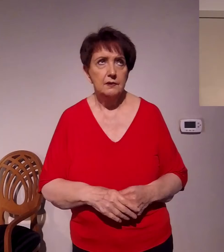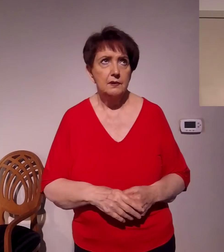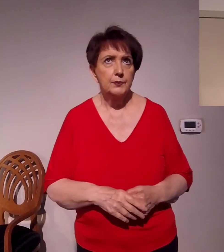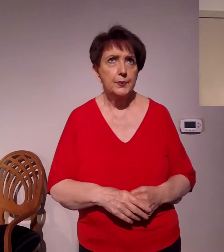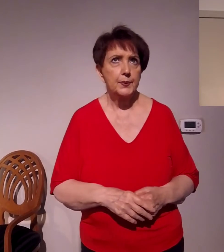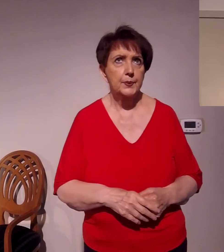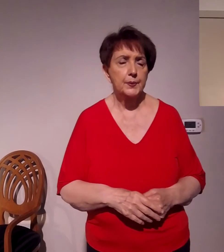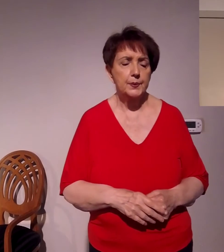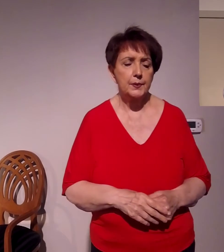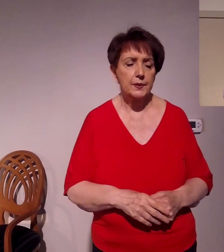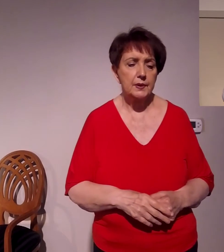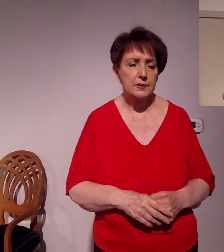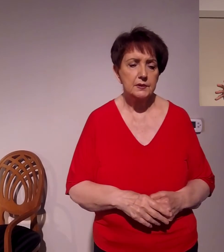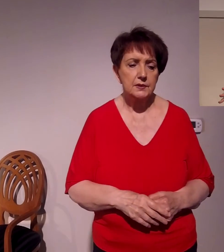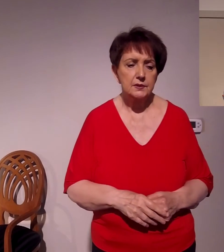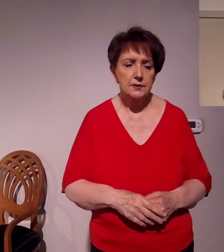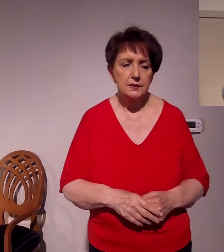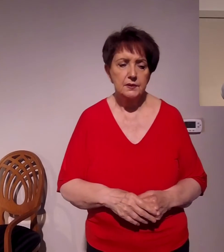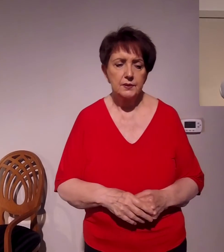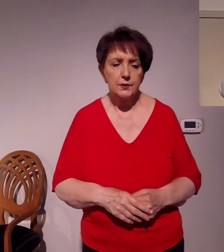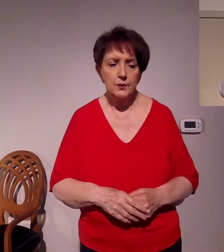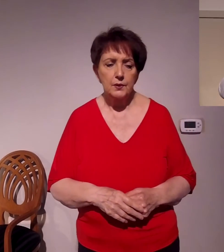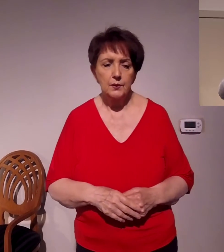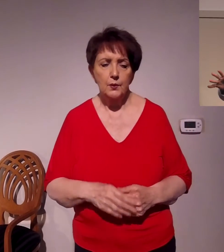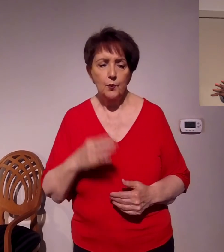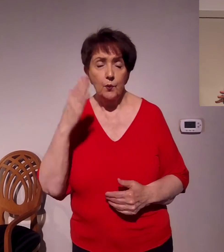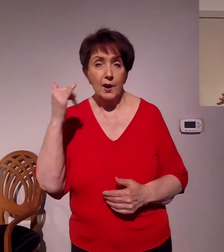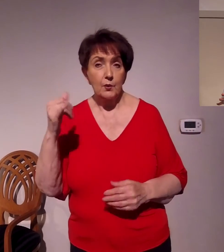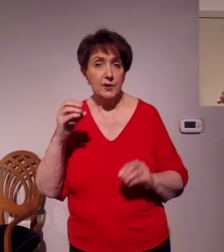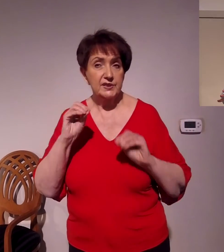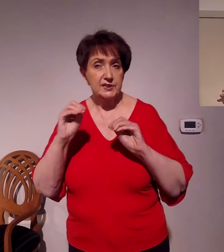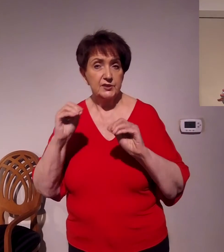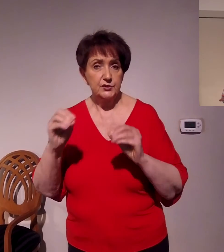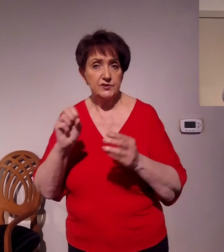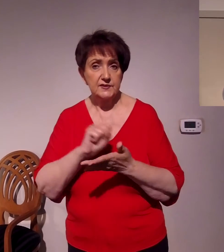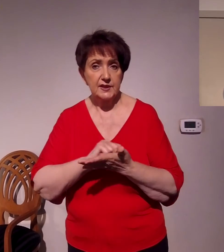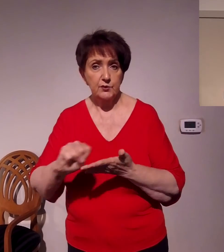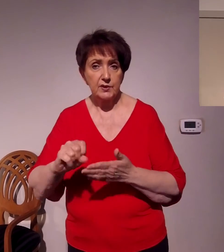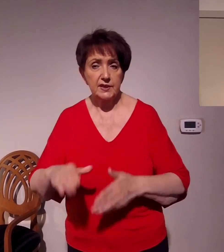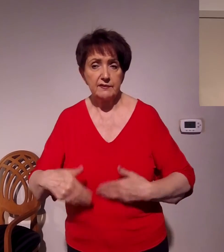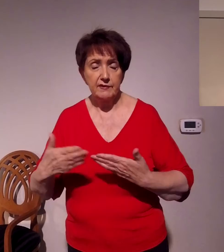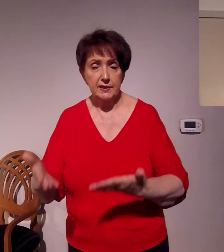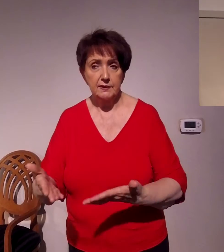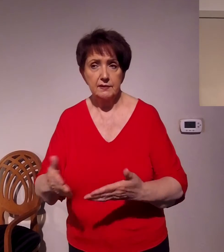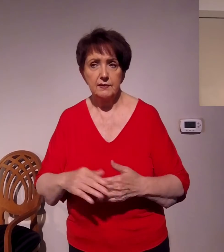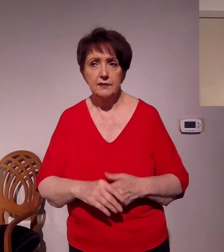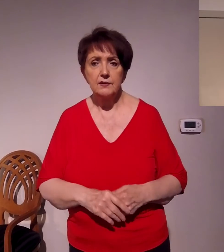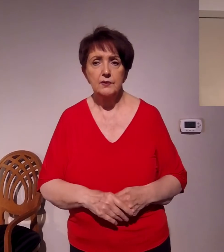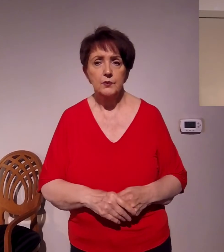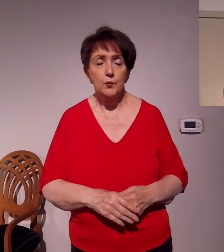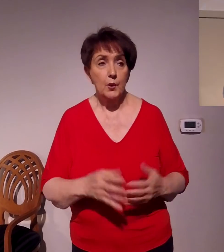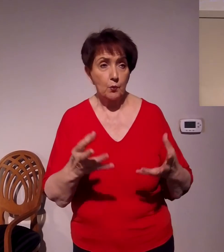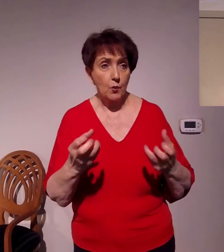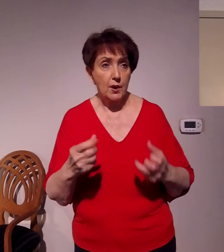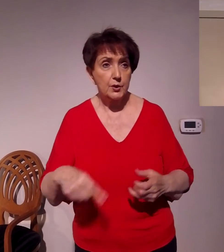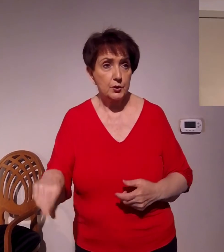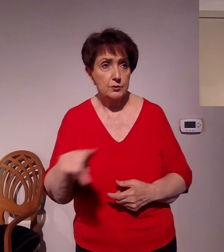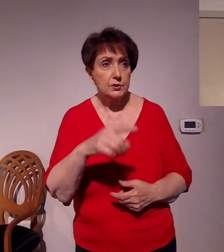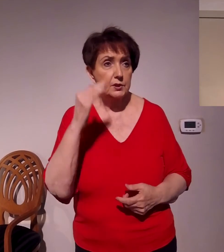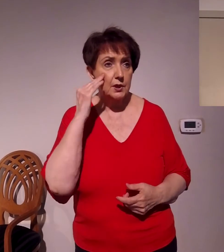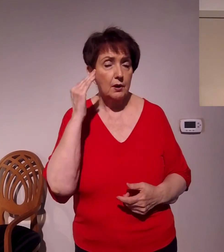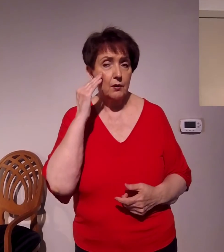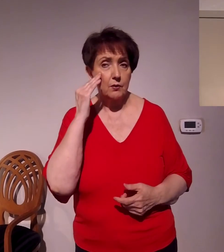There's 2 reasons why we teach sacred giving. primarily, we want you to